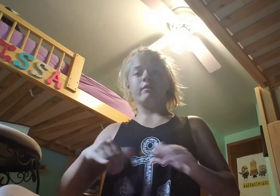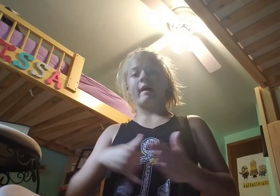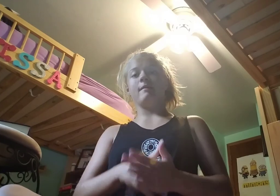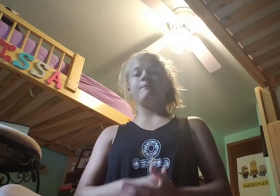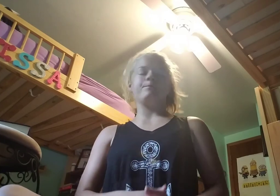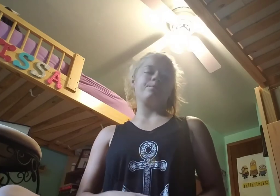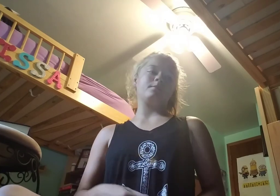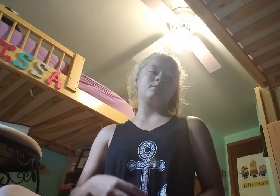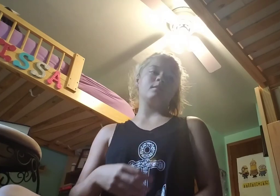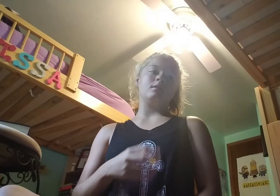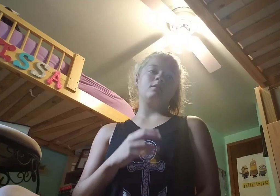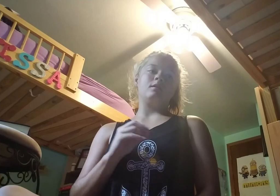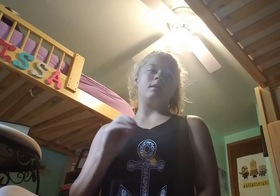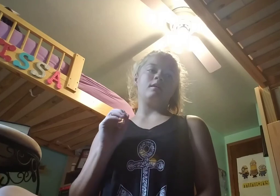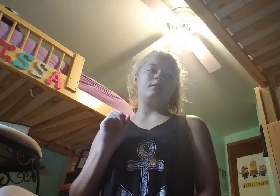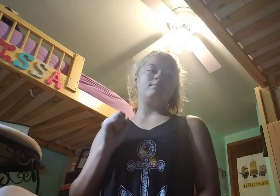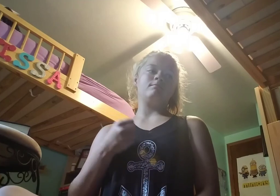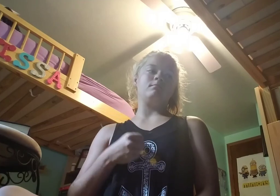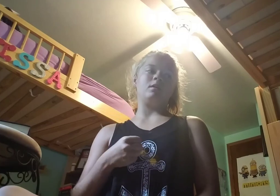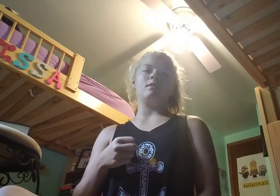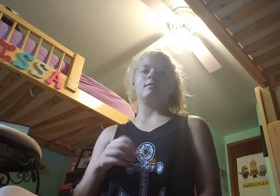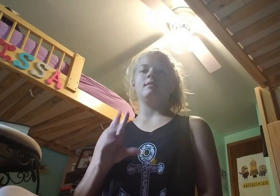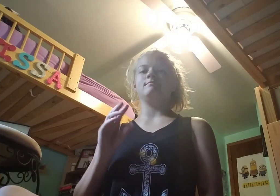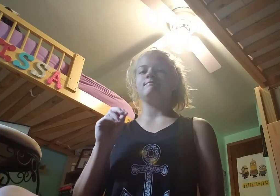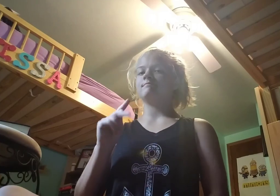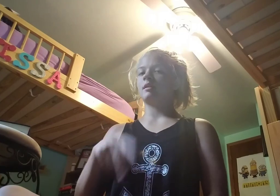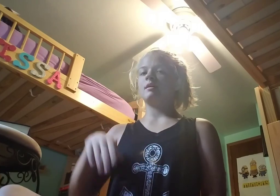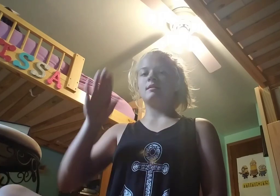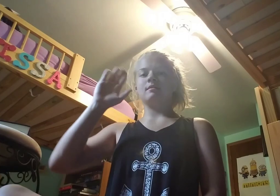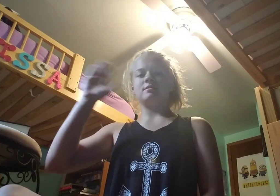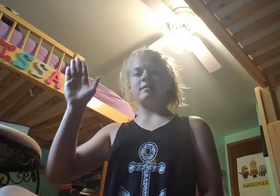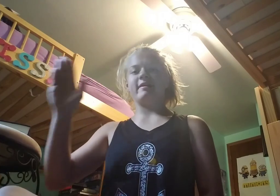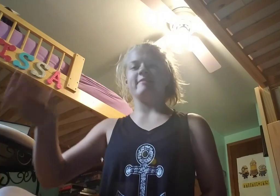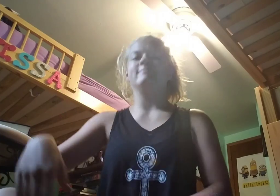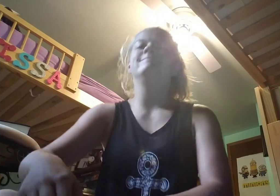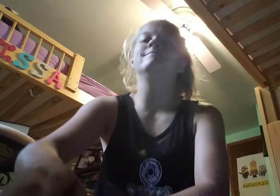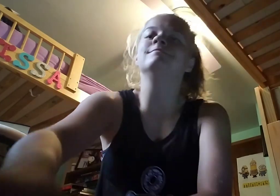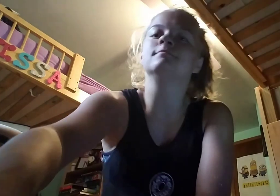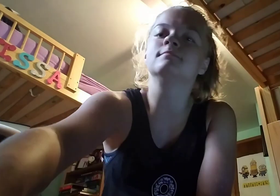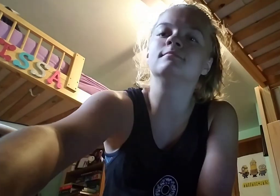that. And yeah, okay, see you later.